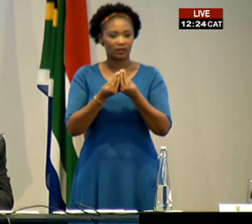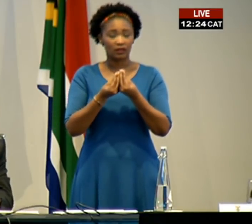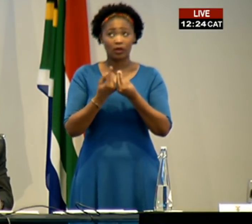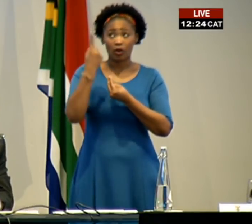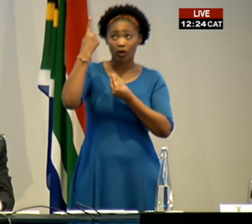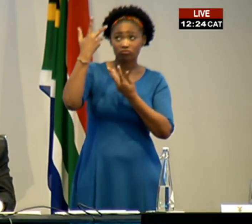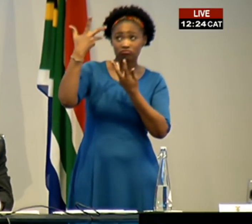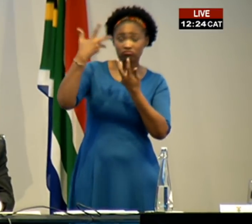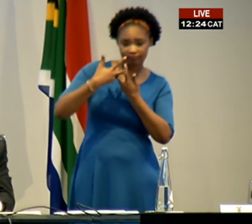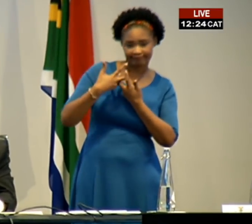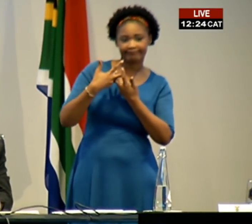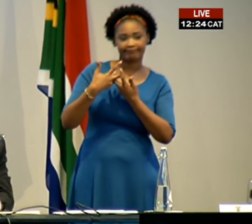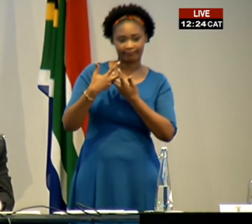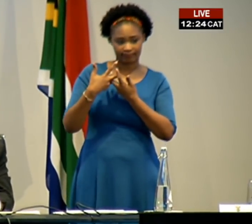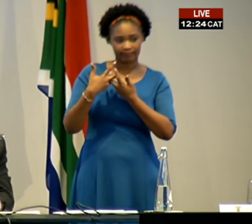God